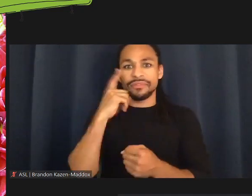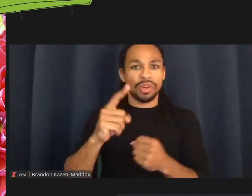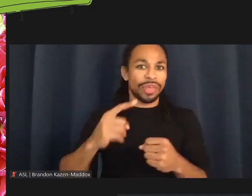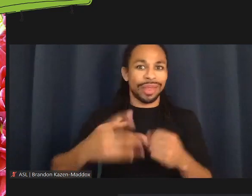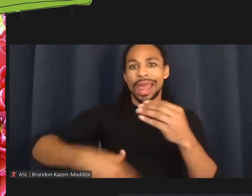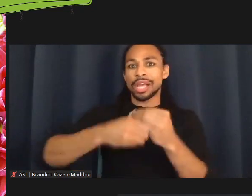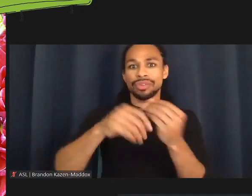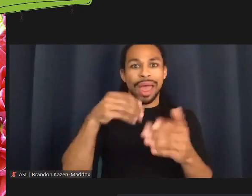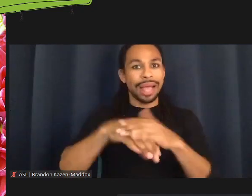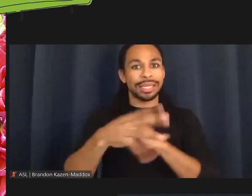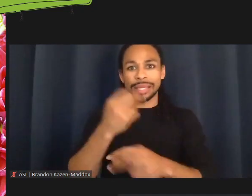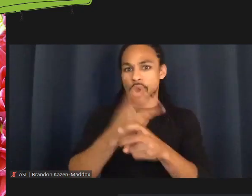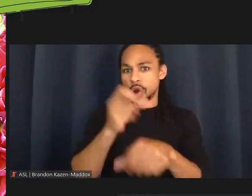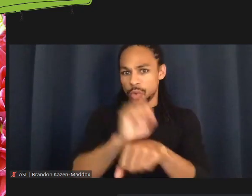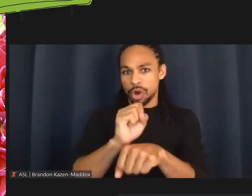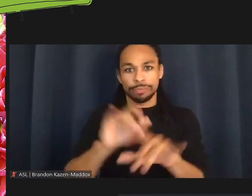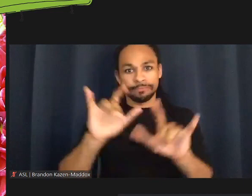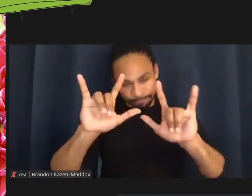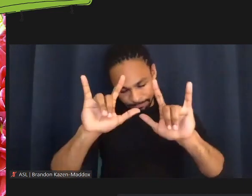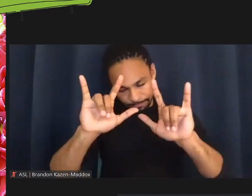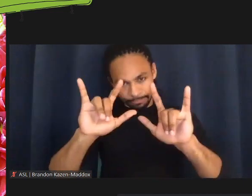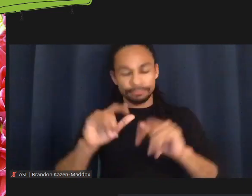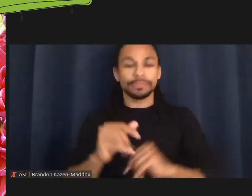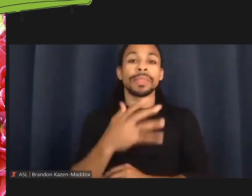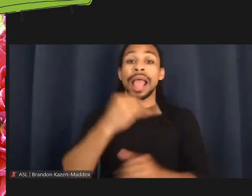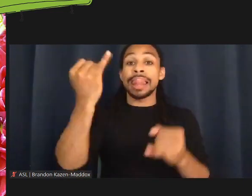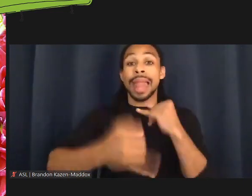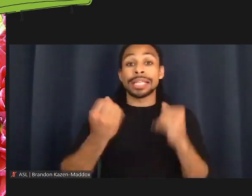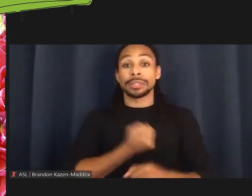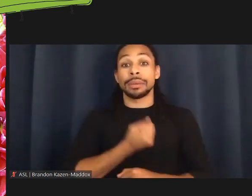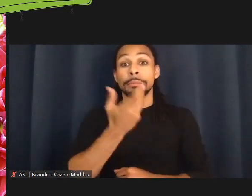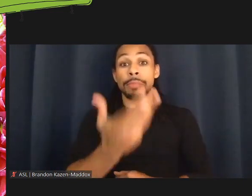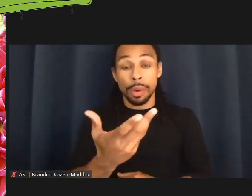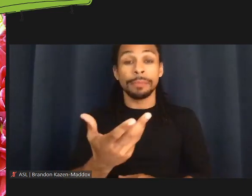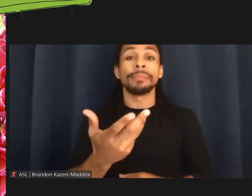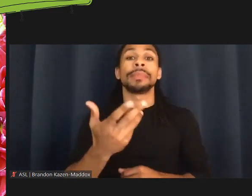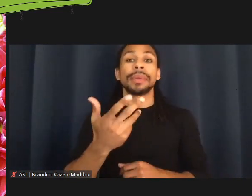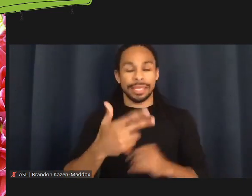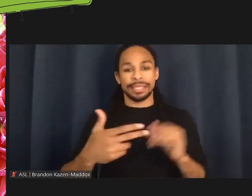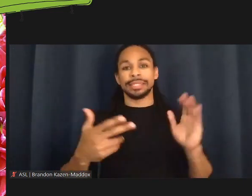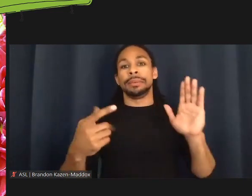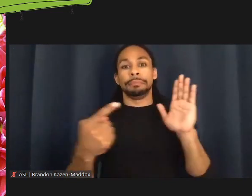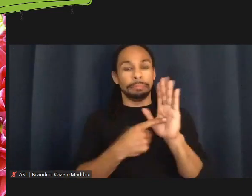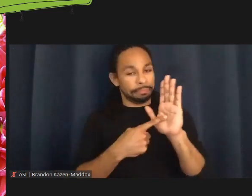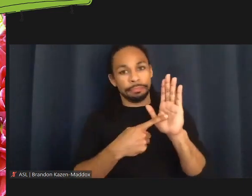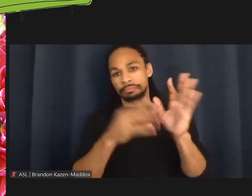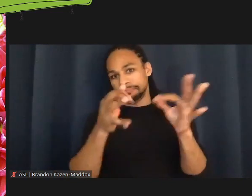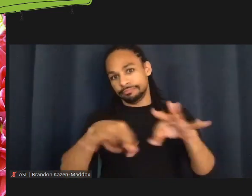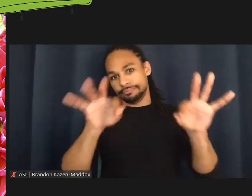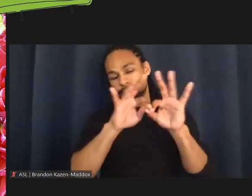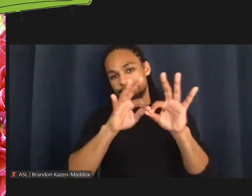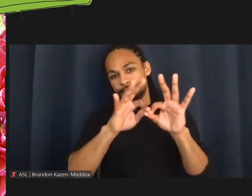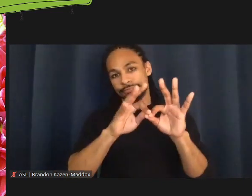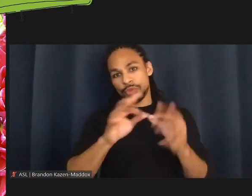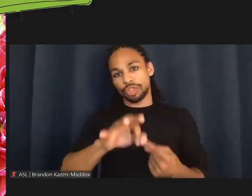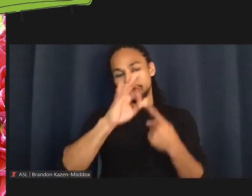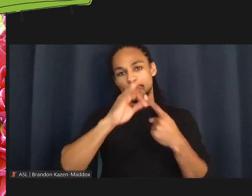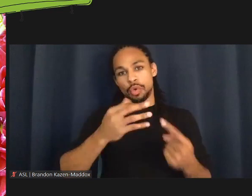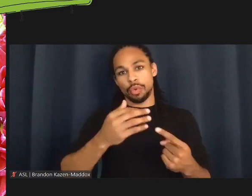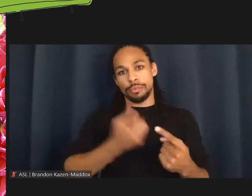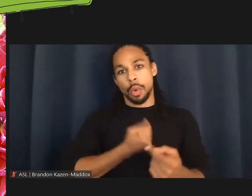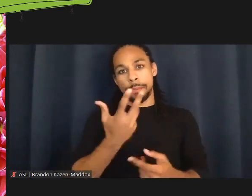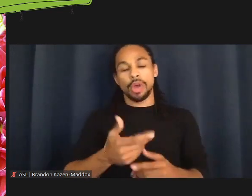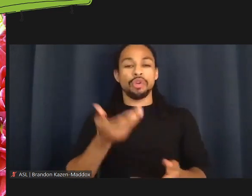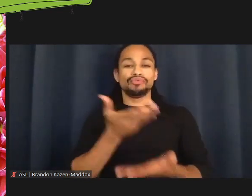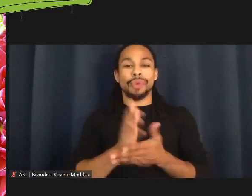and hard work. This last poem is a signature poem. It's called Right to Release.